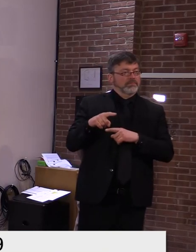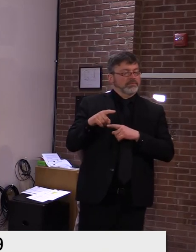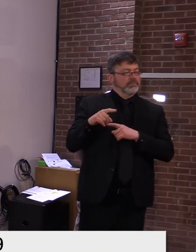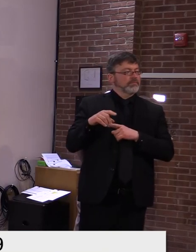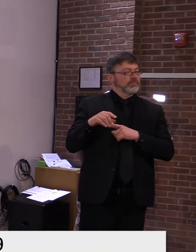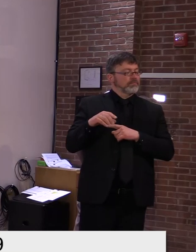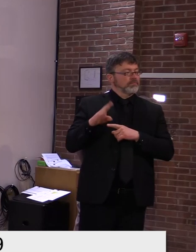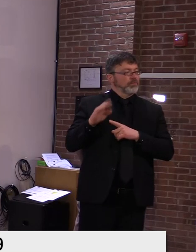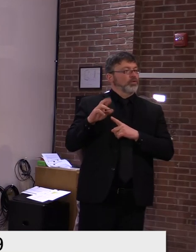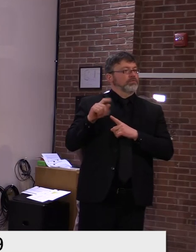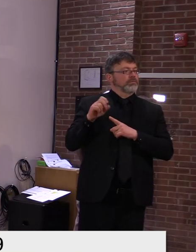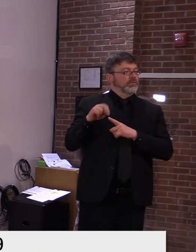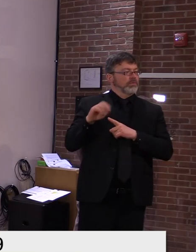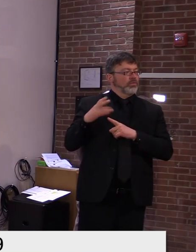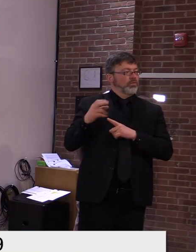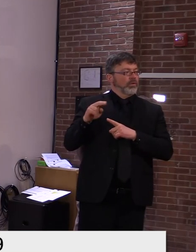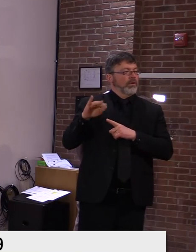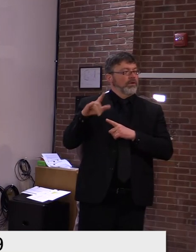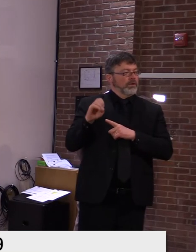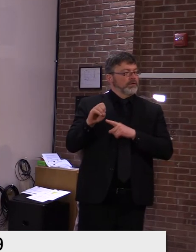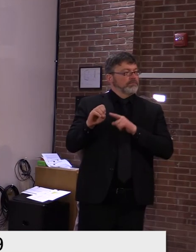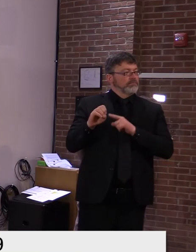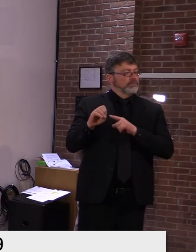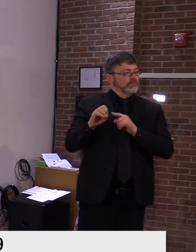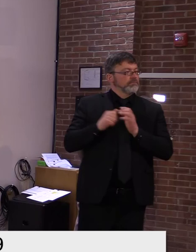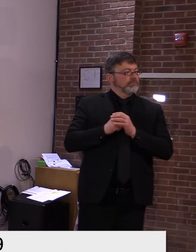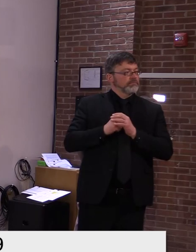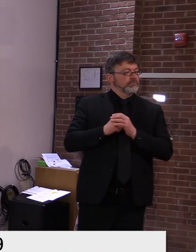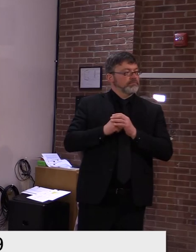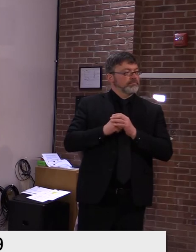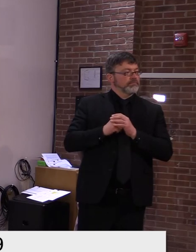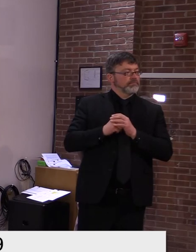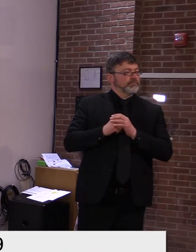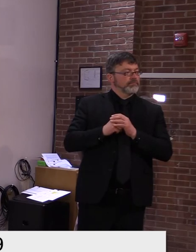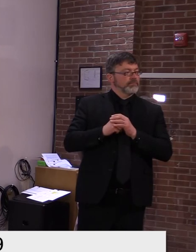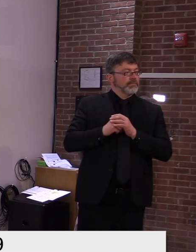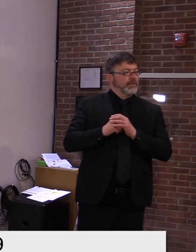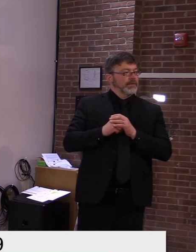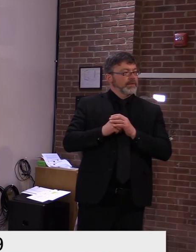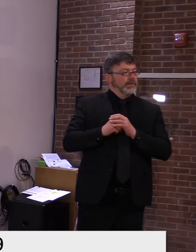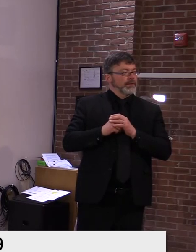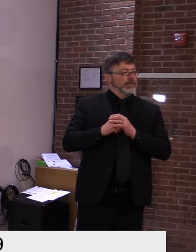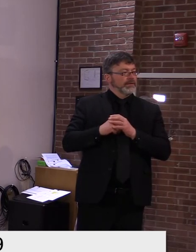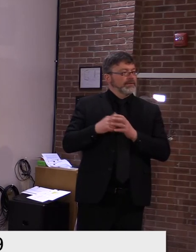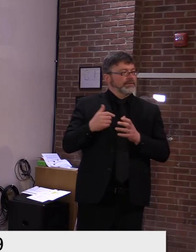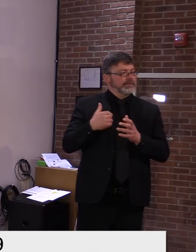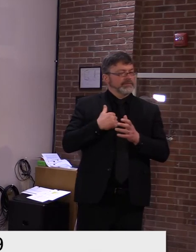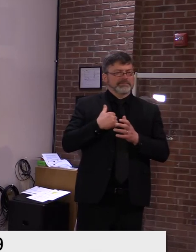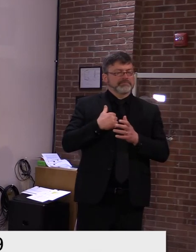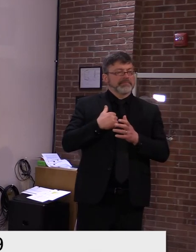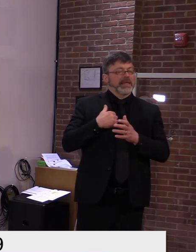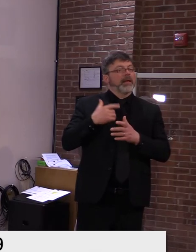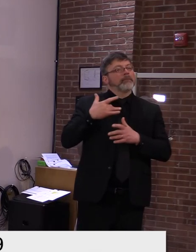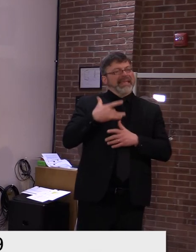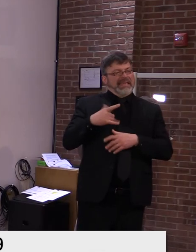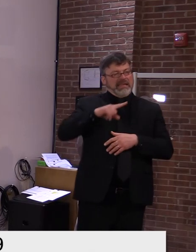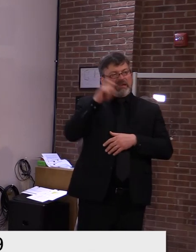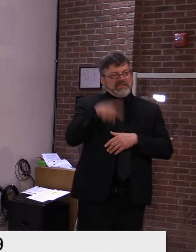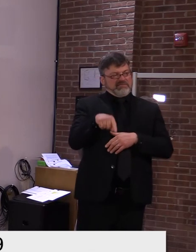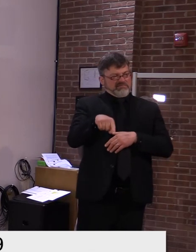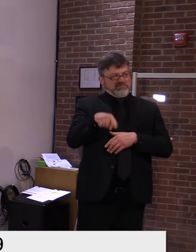asked every month or two, and that is, what is the standing